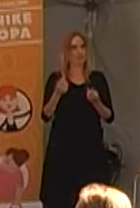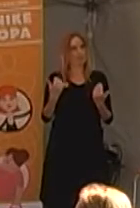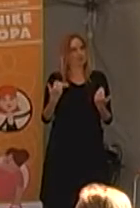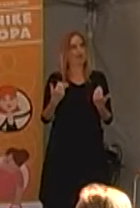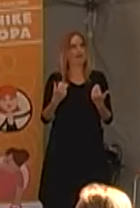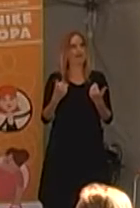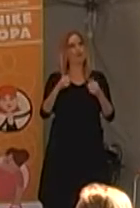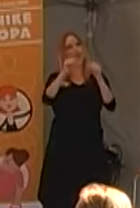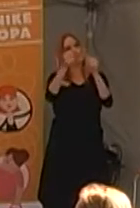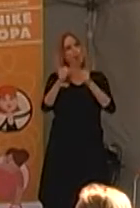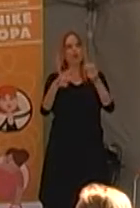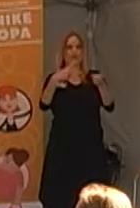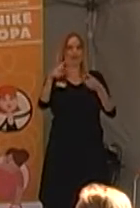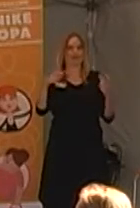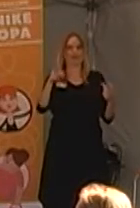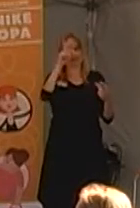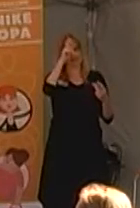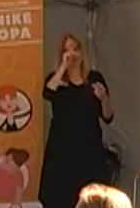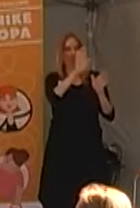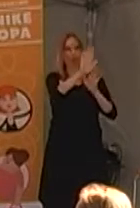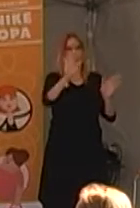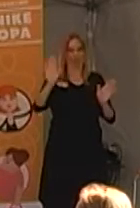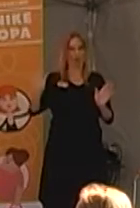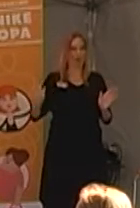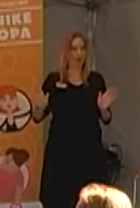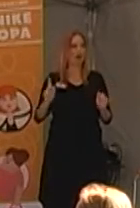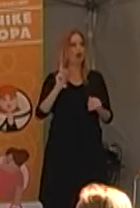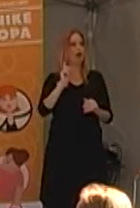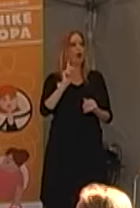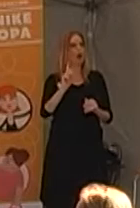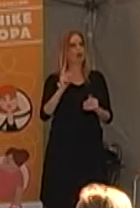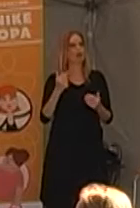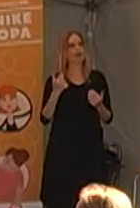different countries. We could maybe come back to that, but there is such a